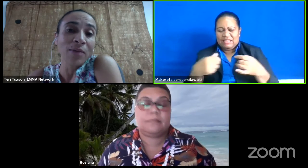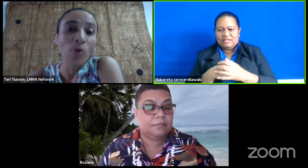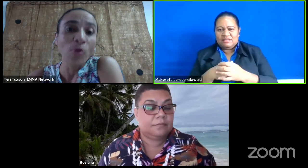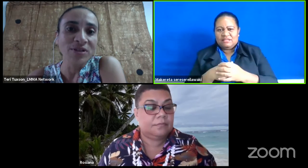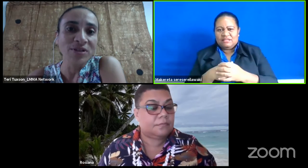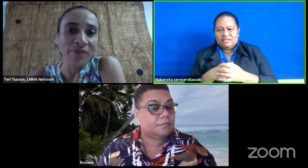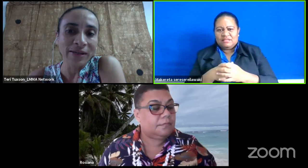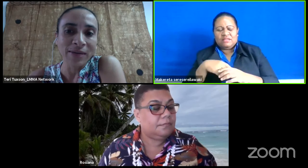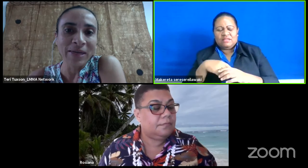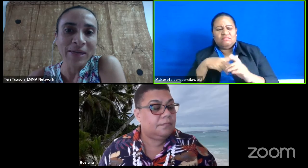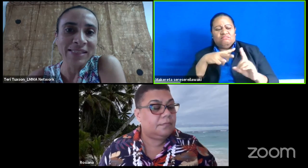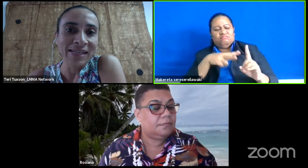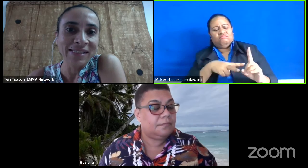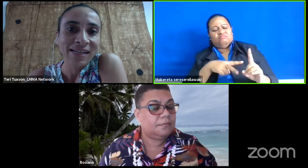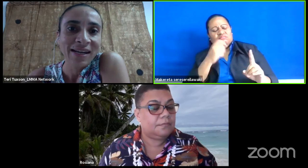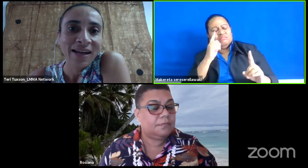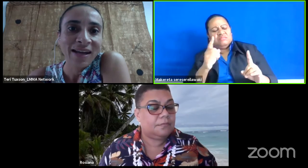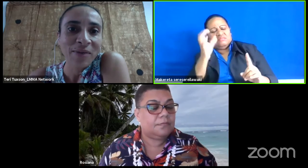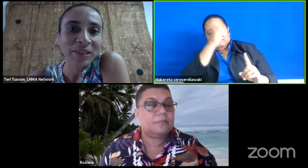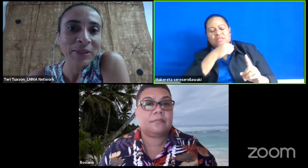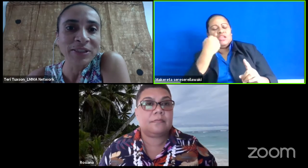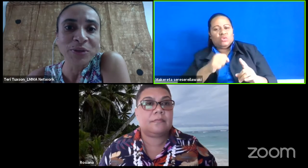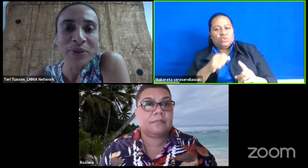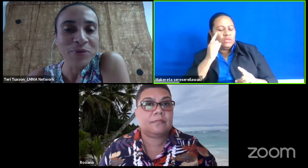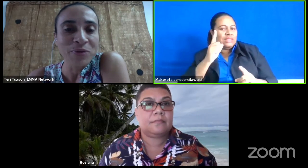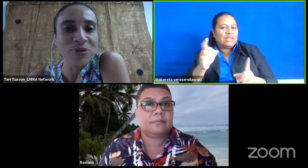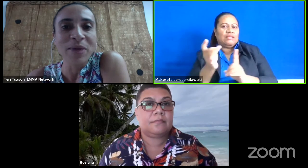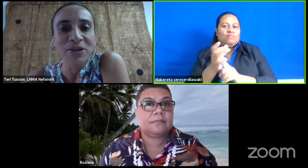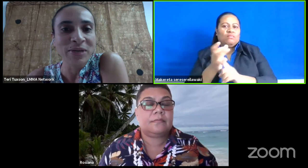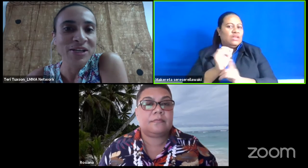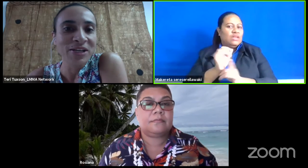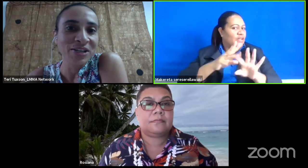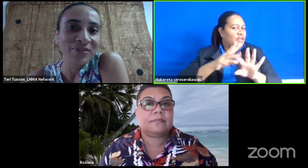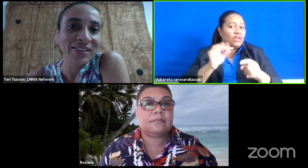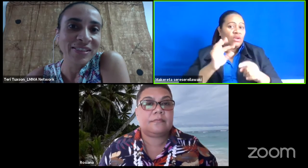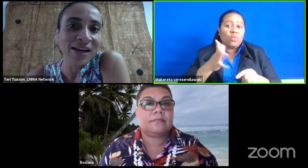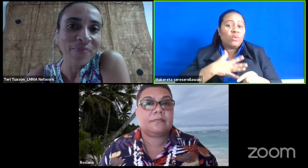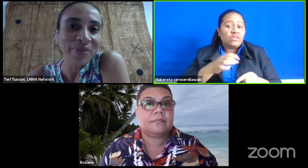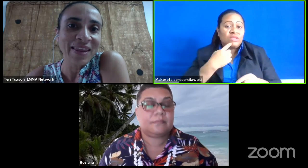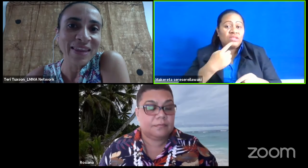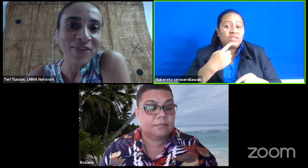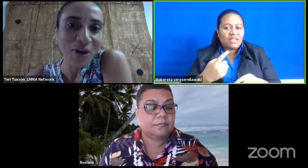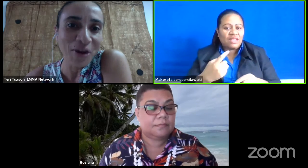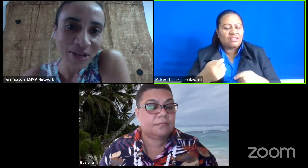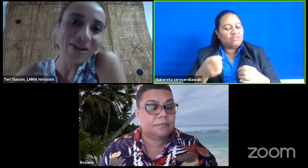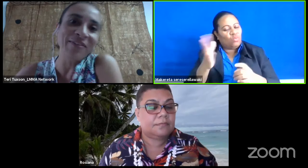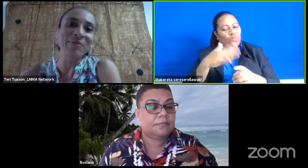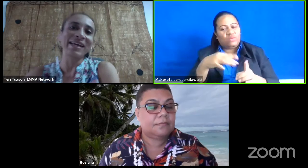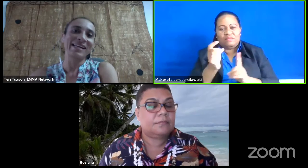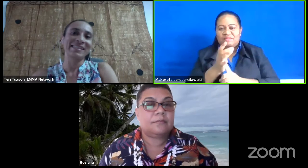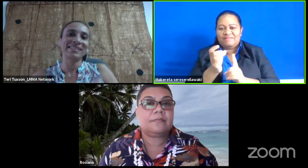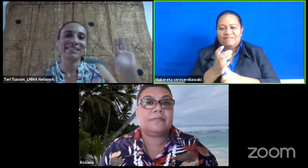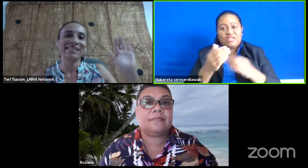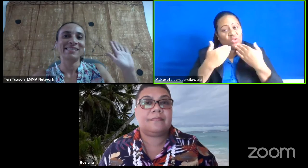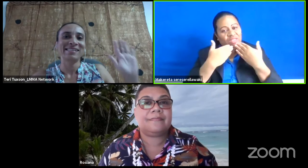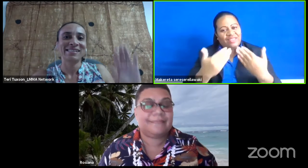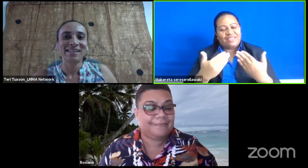uh the importance of it and maintain um especially to do with resource management initiatives um thank you very much for having me